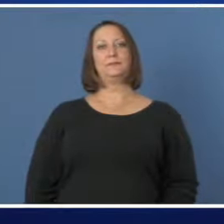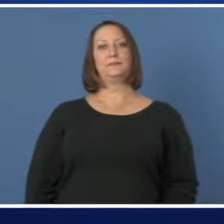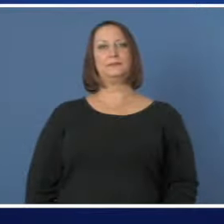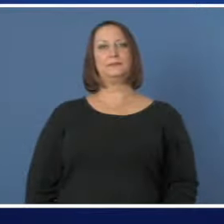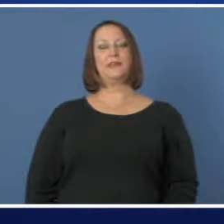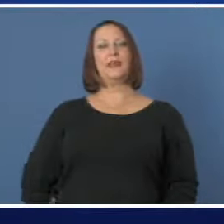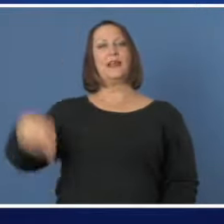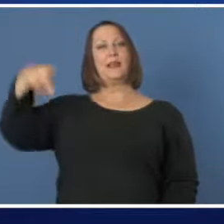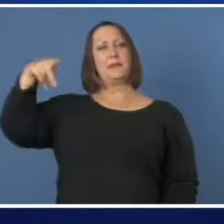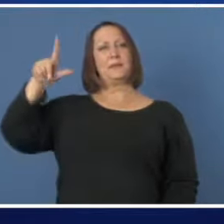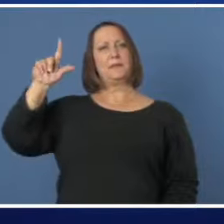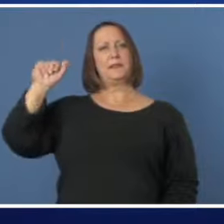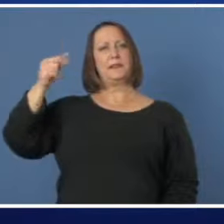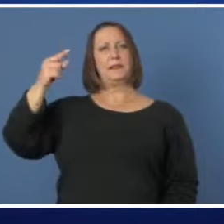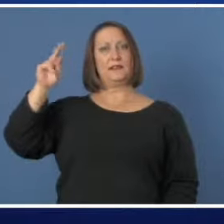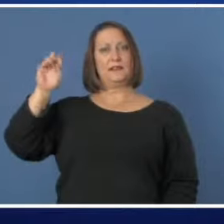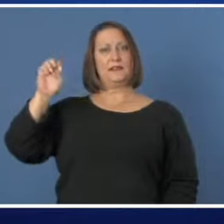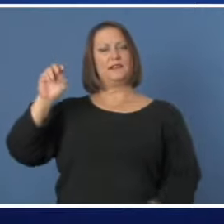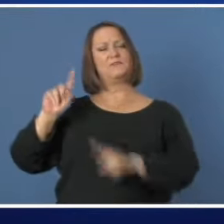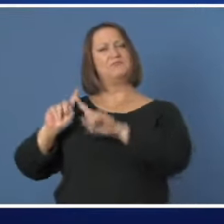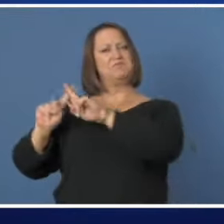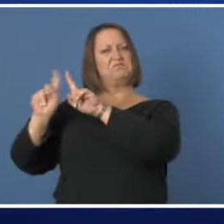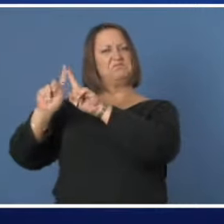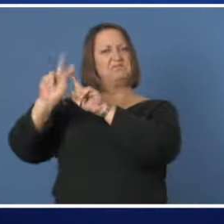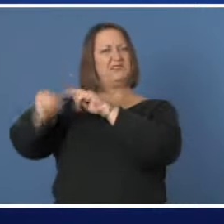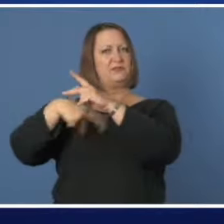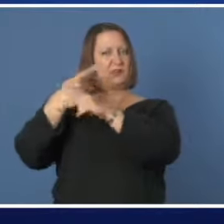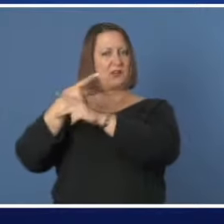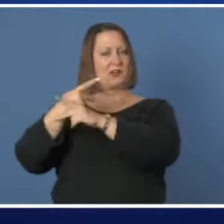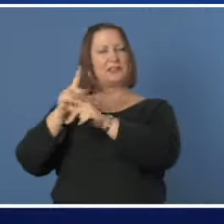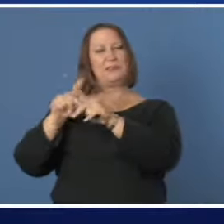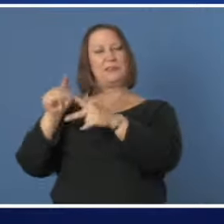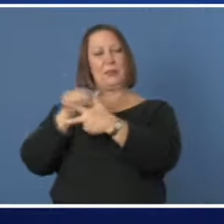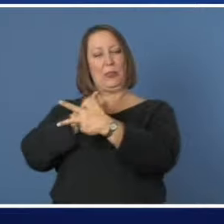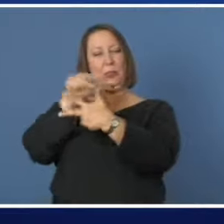The three most common forms of plague are